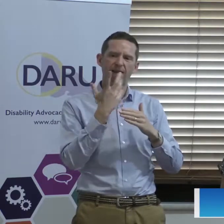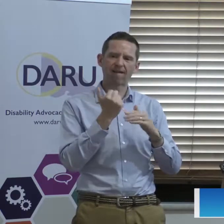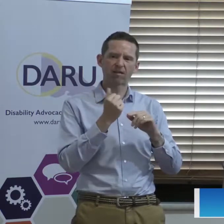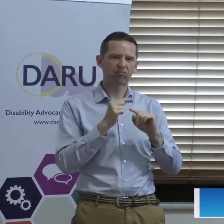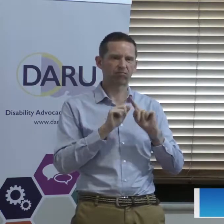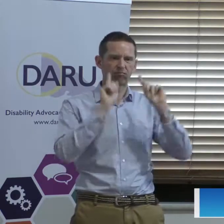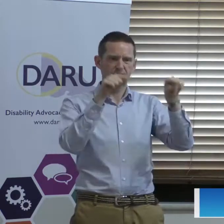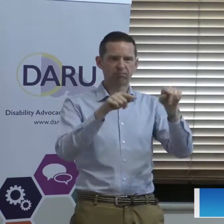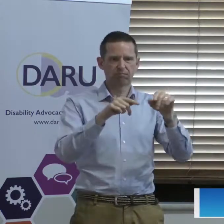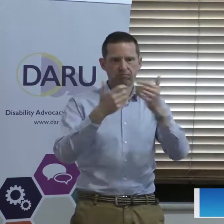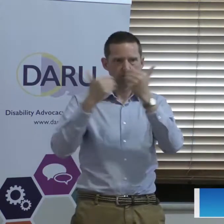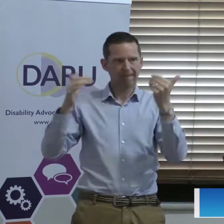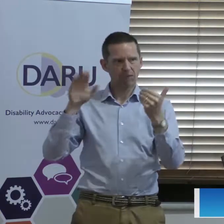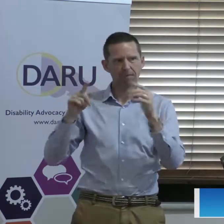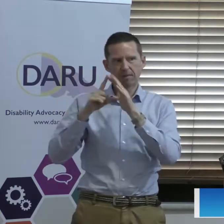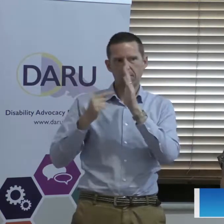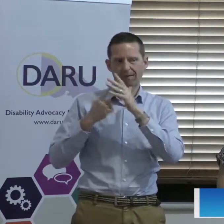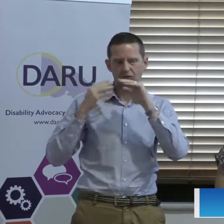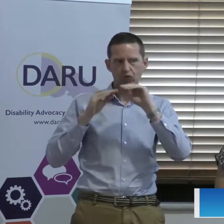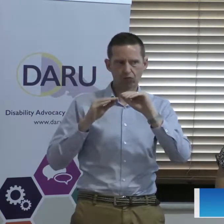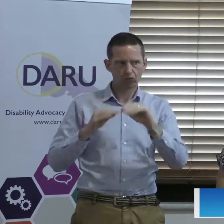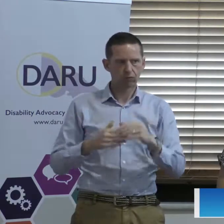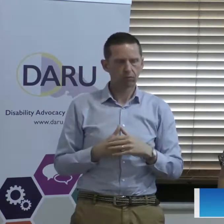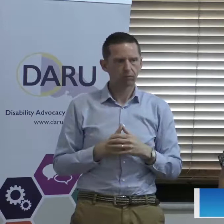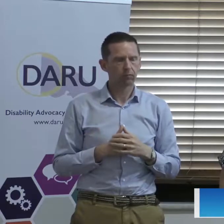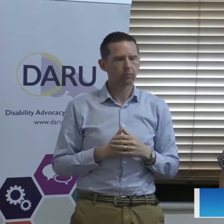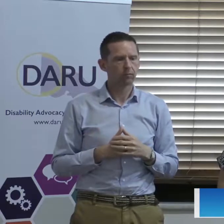the department, I guess, should we say, to,